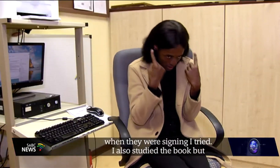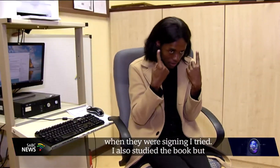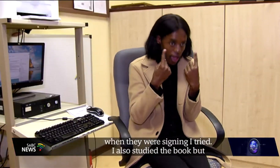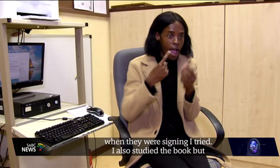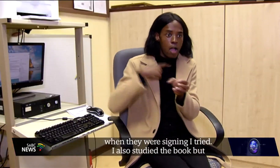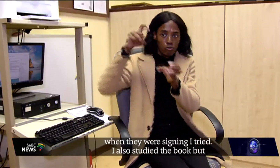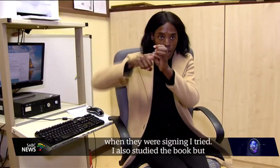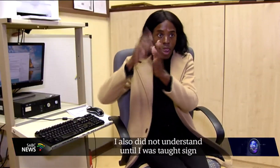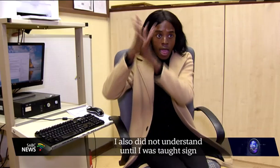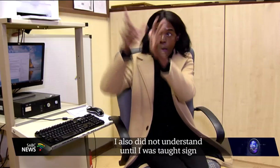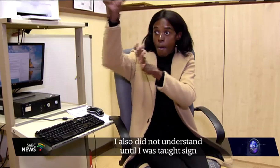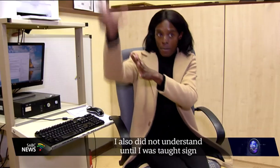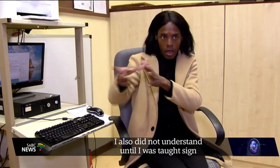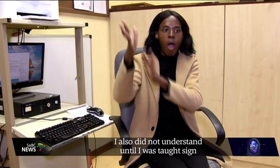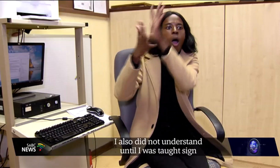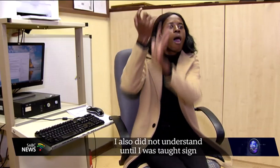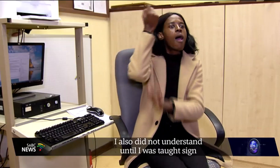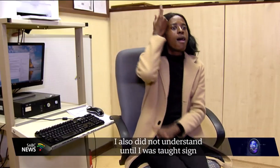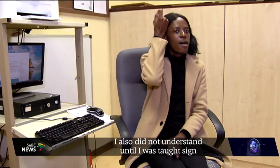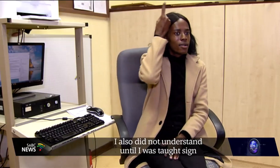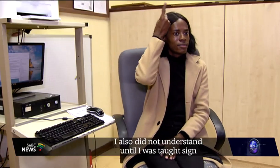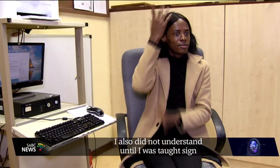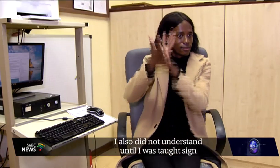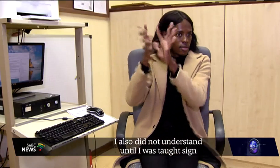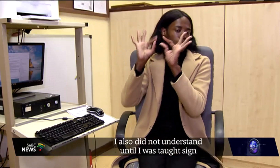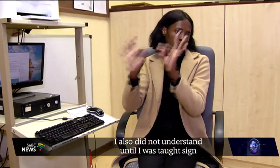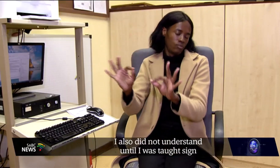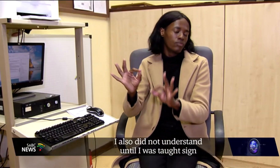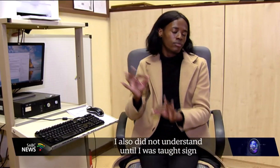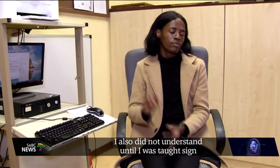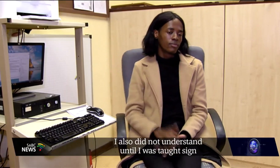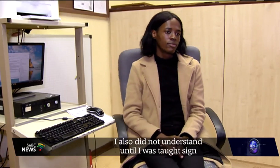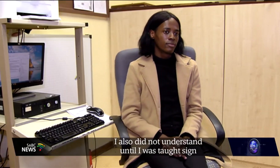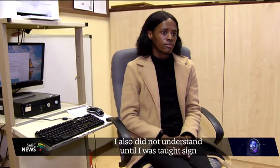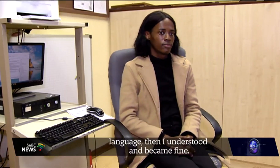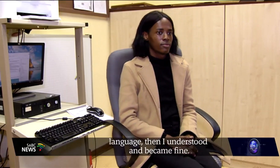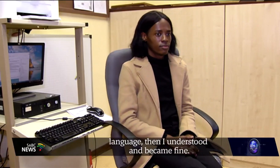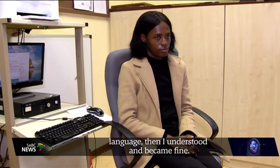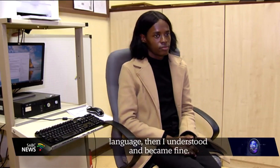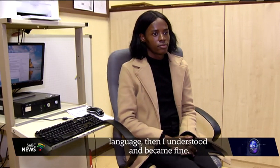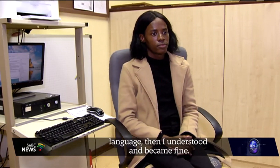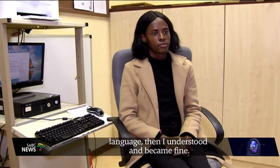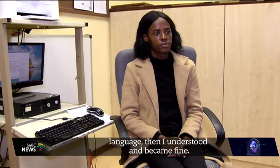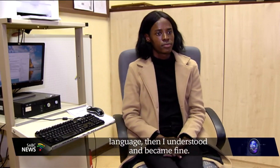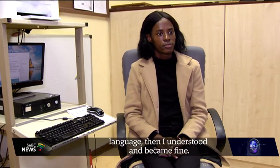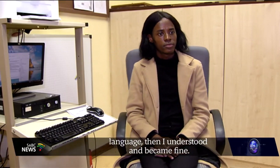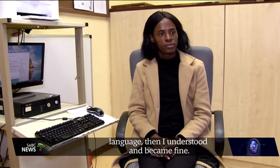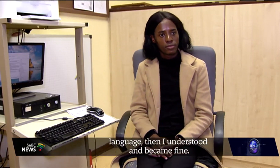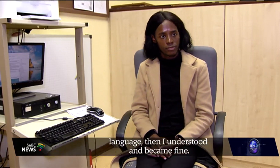studied the book, but also I did not understand. Up until I was taught sign language, and then I understood and I